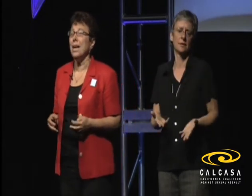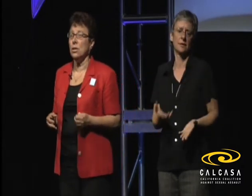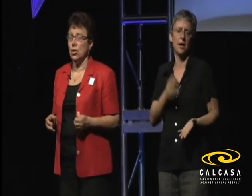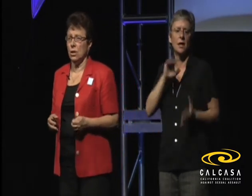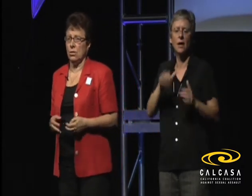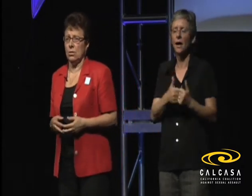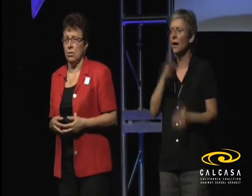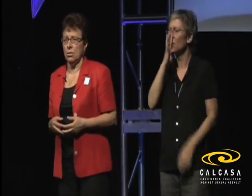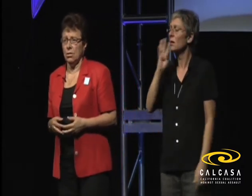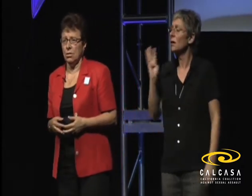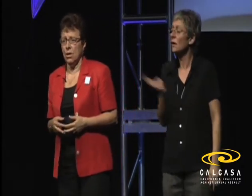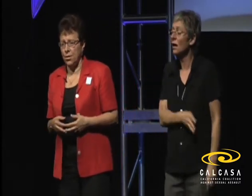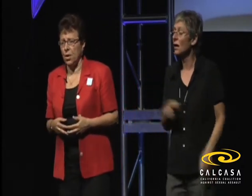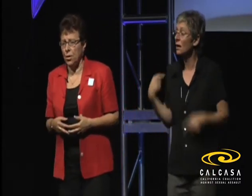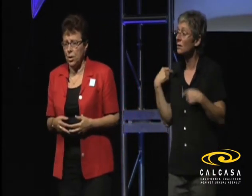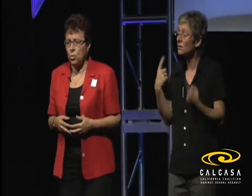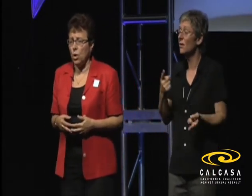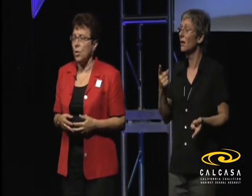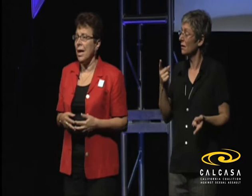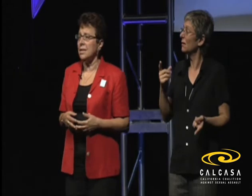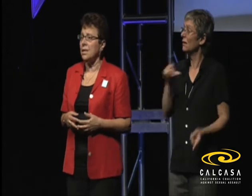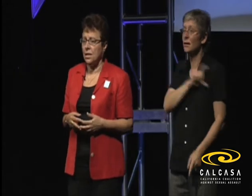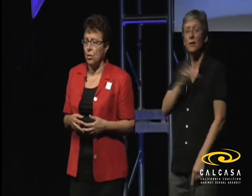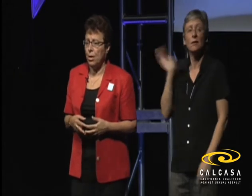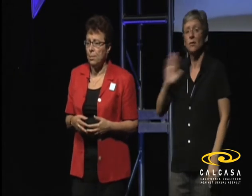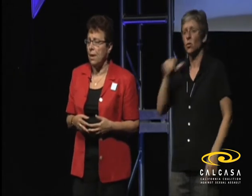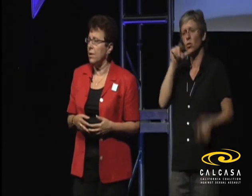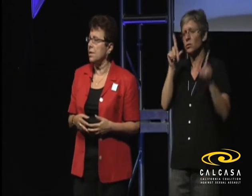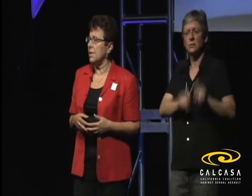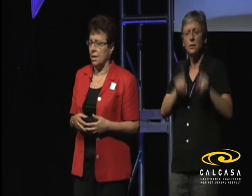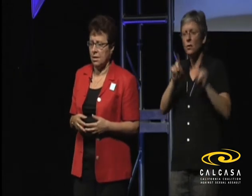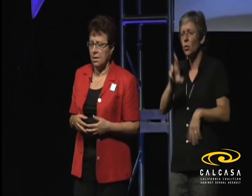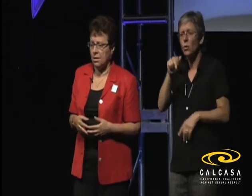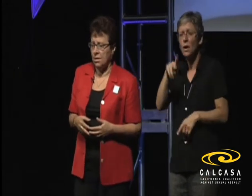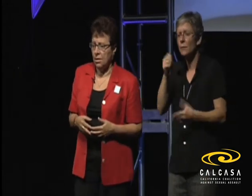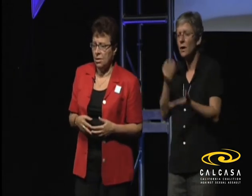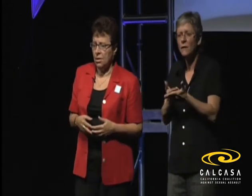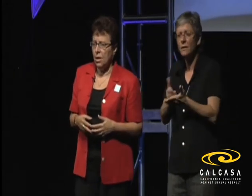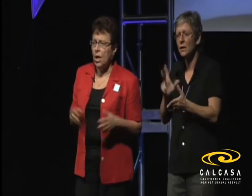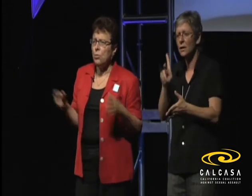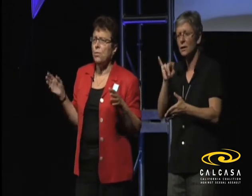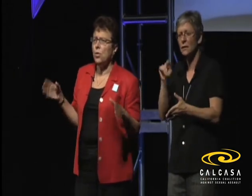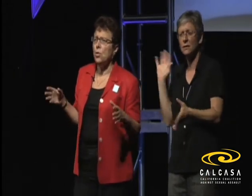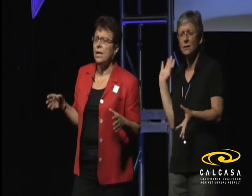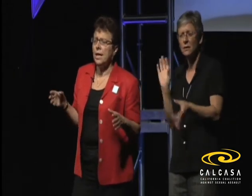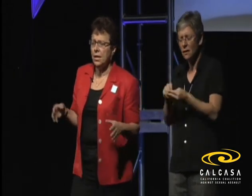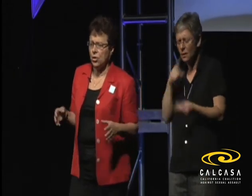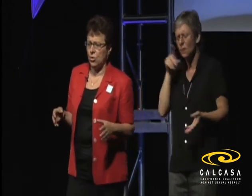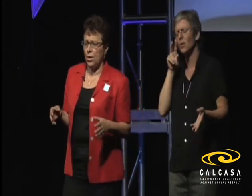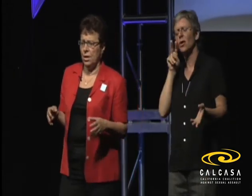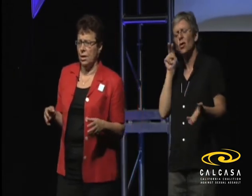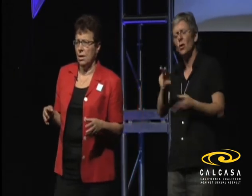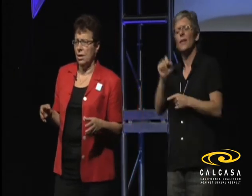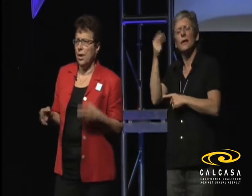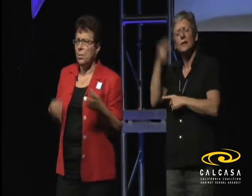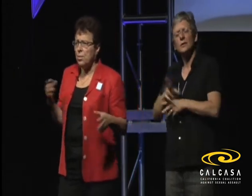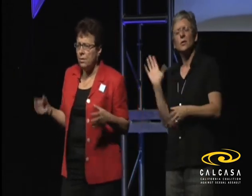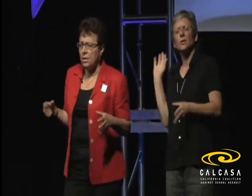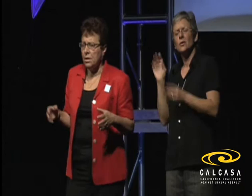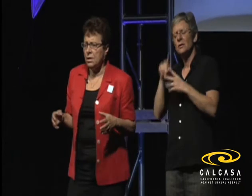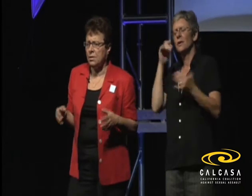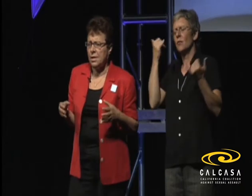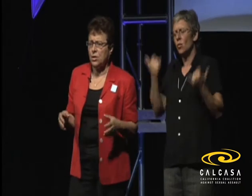how negligent authorities were in not testing rape evidence kits. In reviewing the history